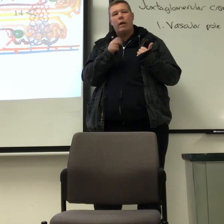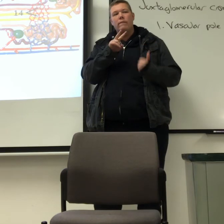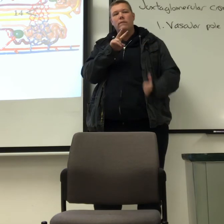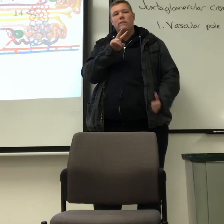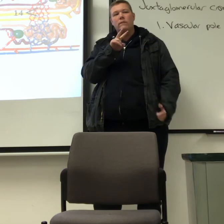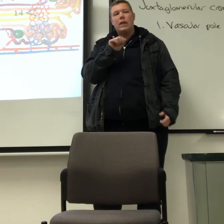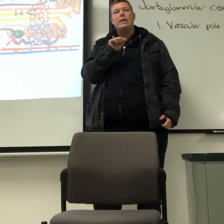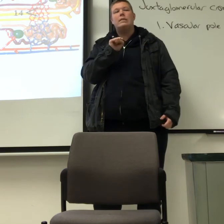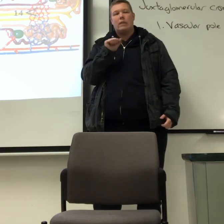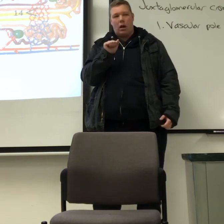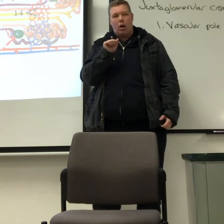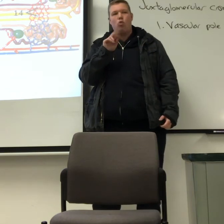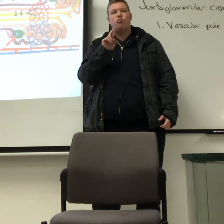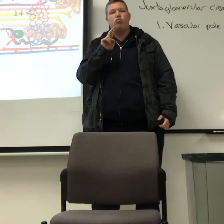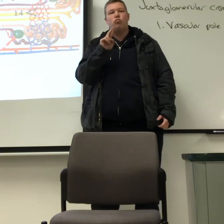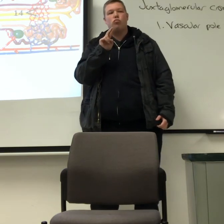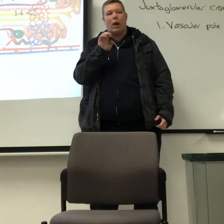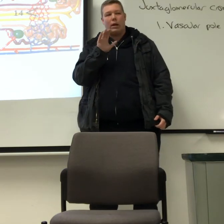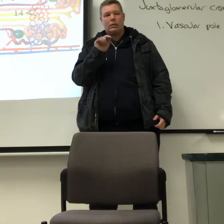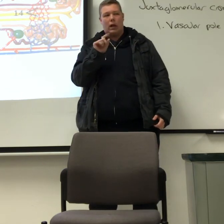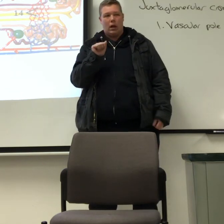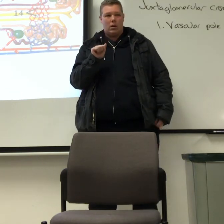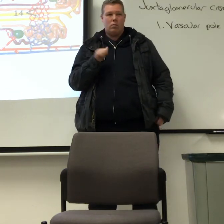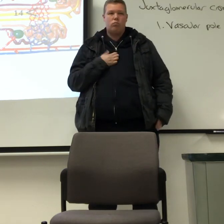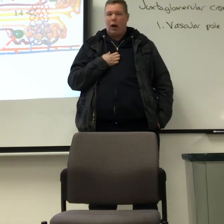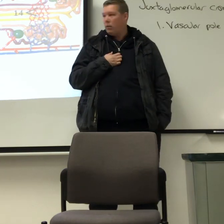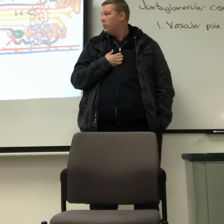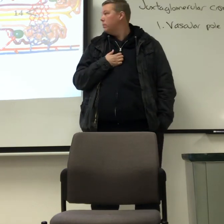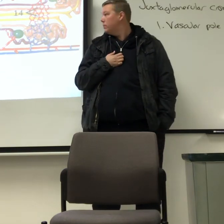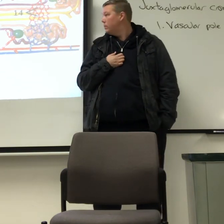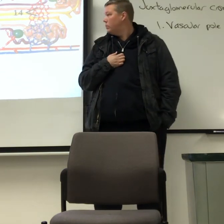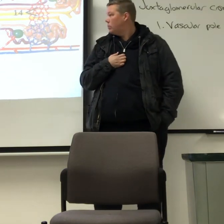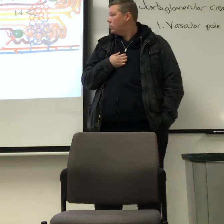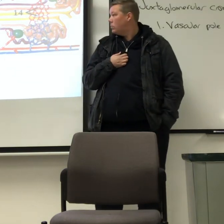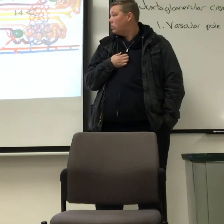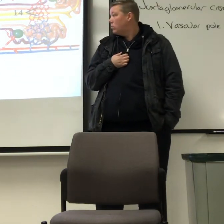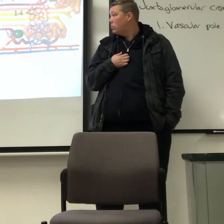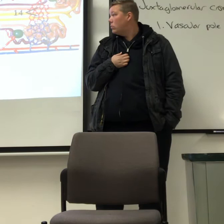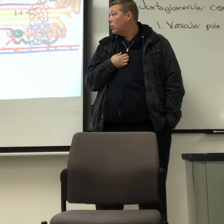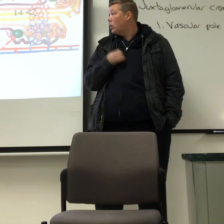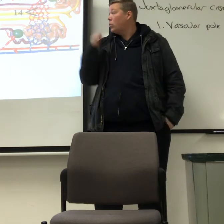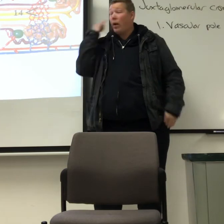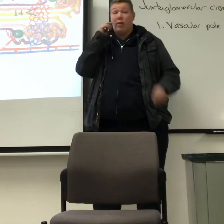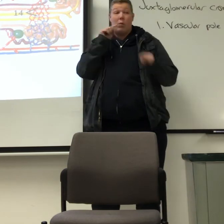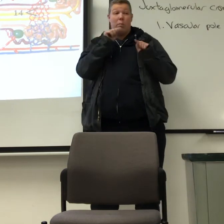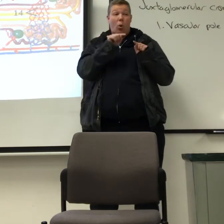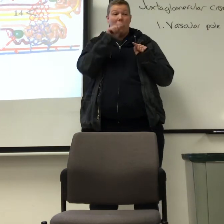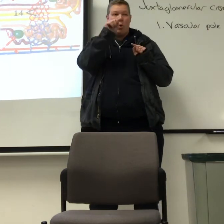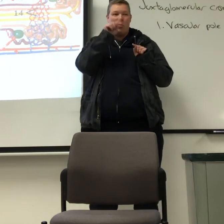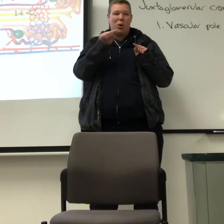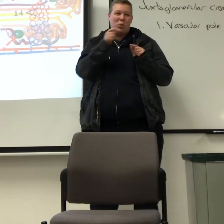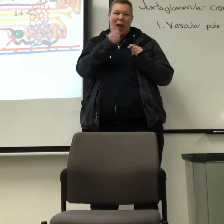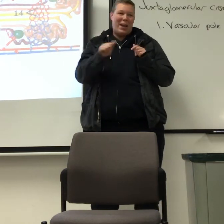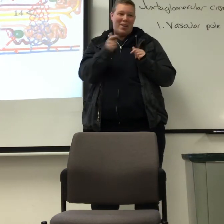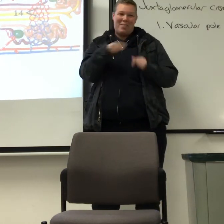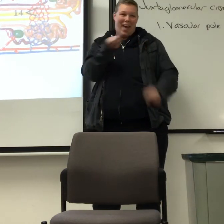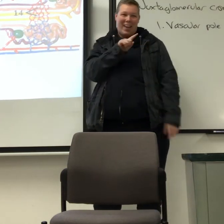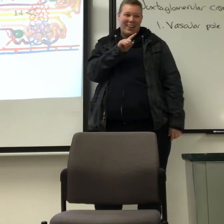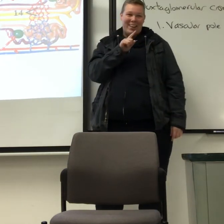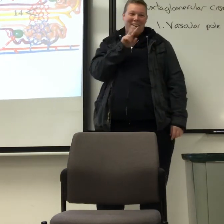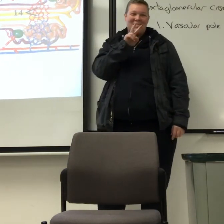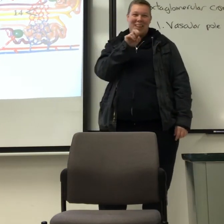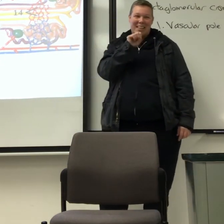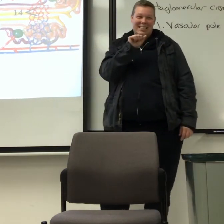Vasa recta. Okay. So, I mean, I could point to here. I could point to any of this. All of this is vasa recta, all of